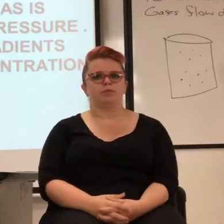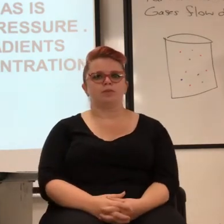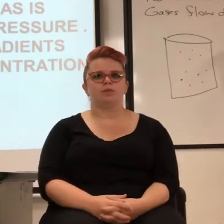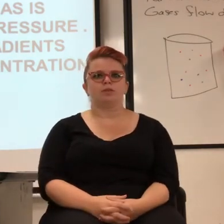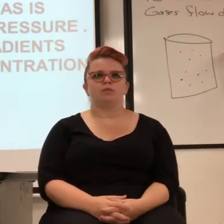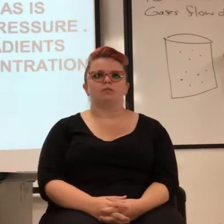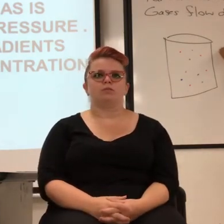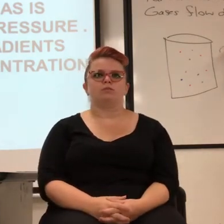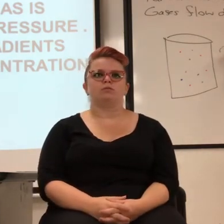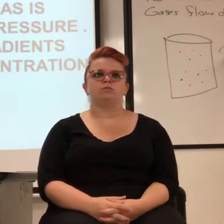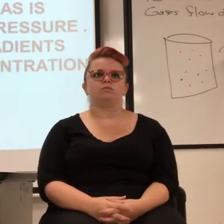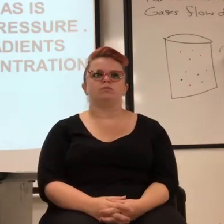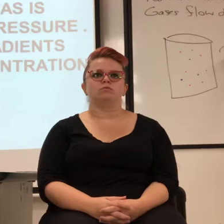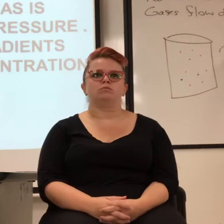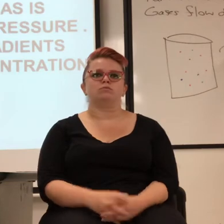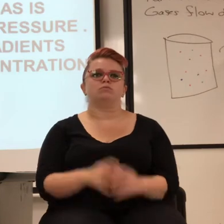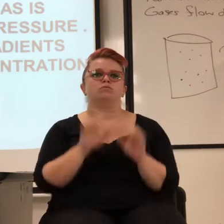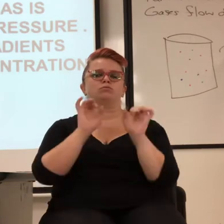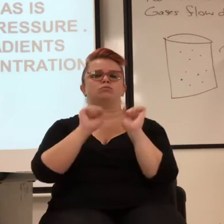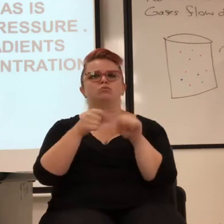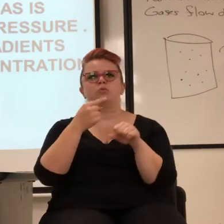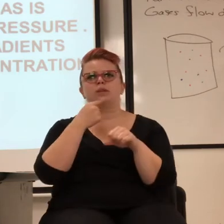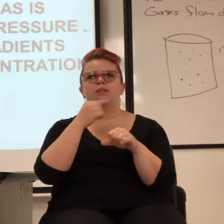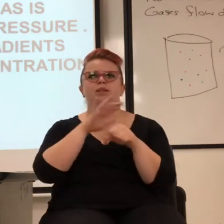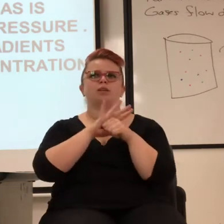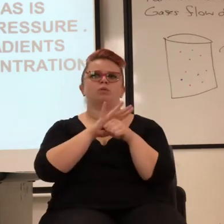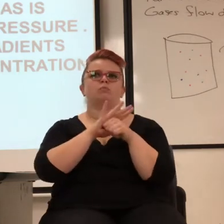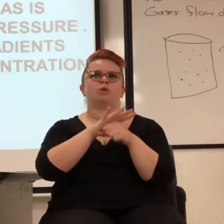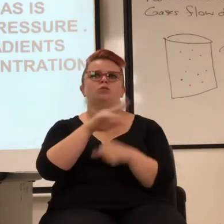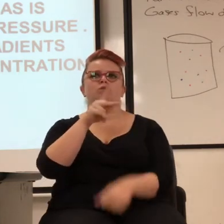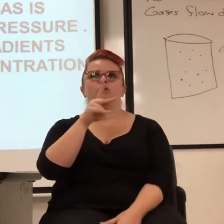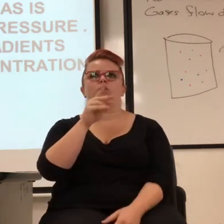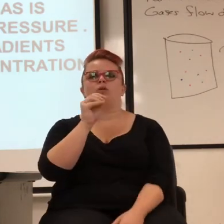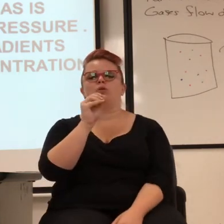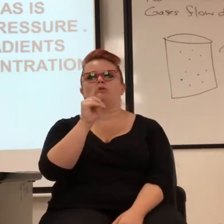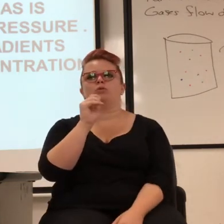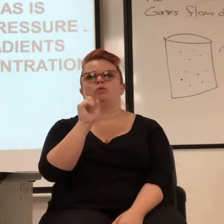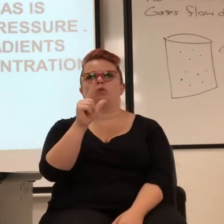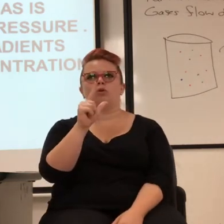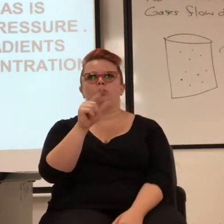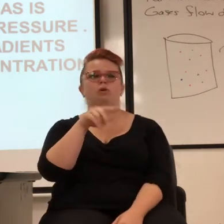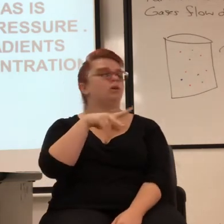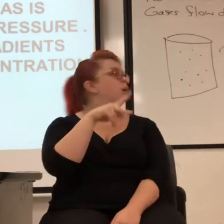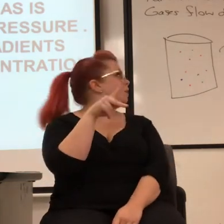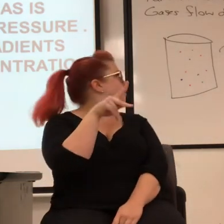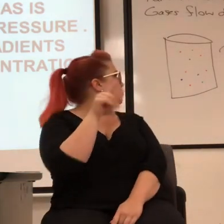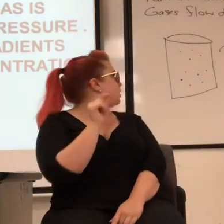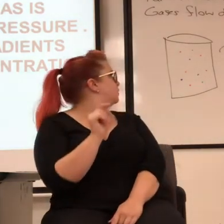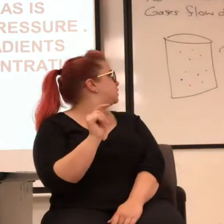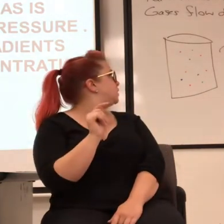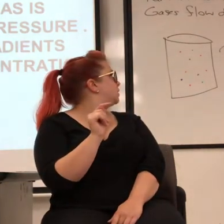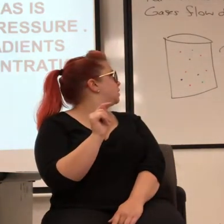So I guess you could say pressure total, TOT, equals the sum of all three.